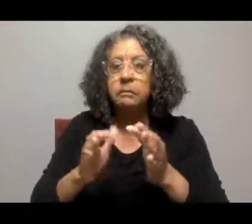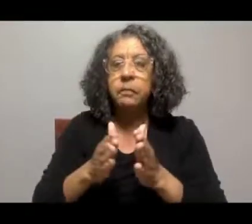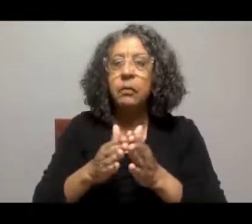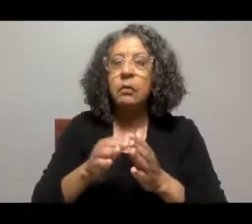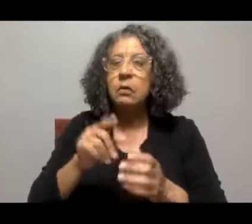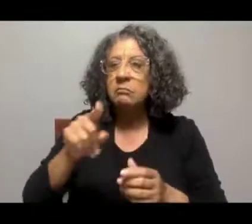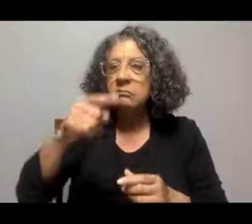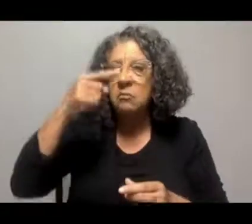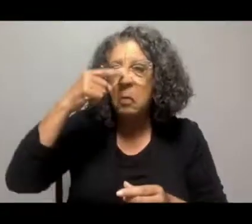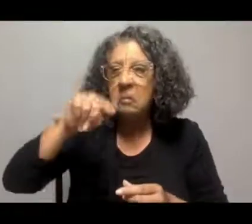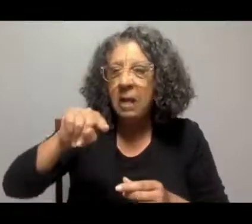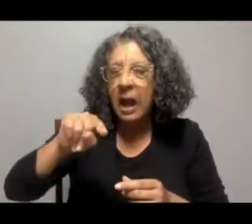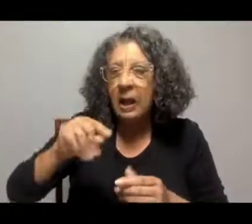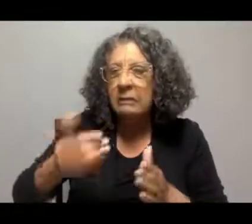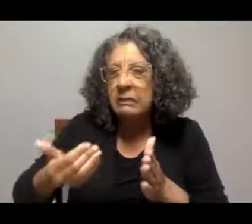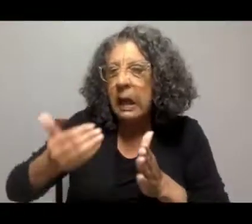question,